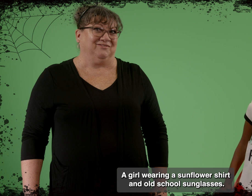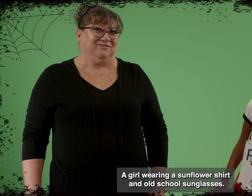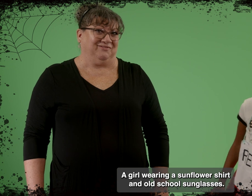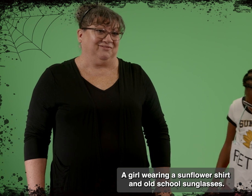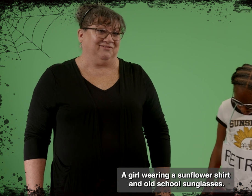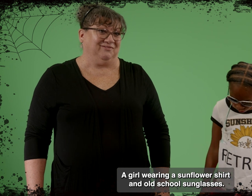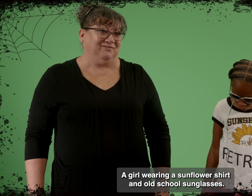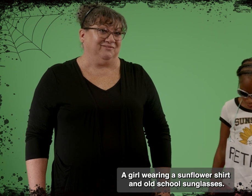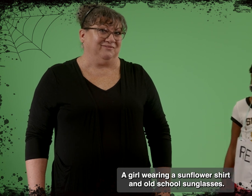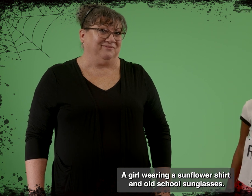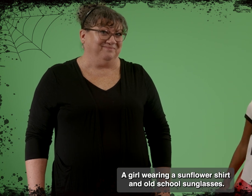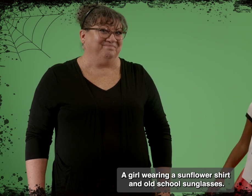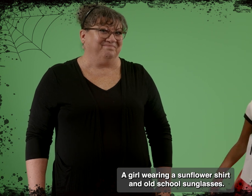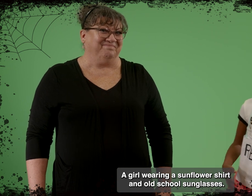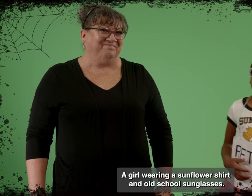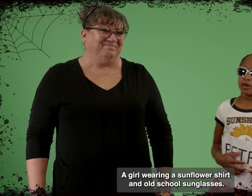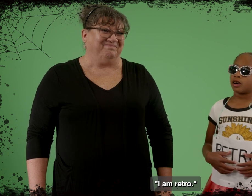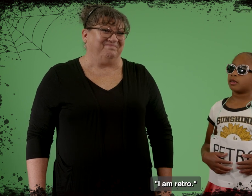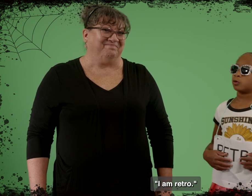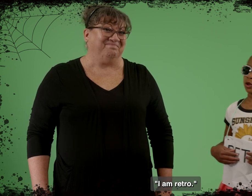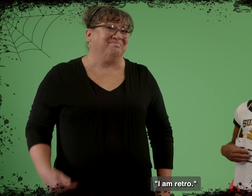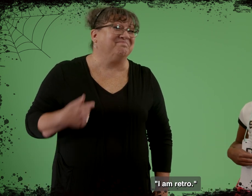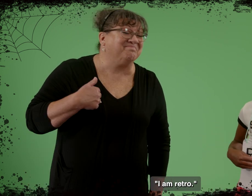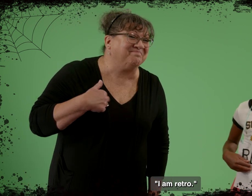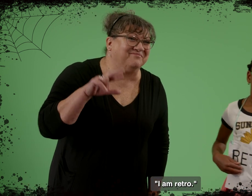shirt and old school sunglasses. I'm retro.